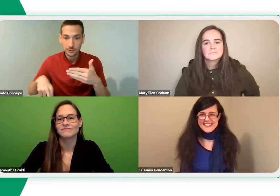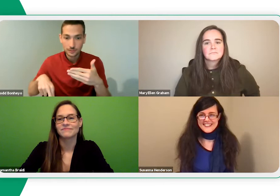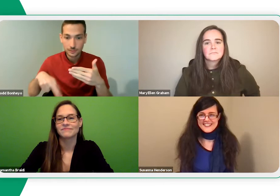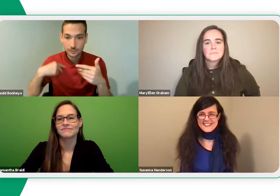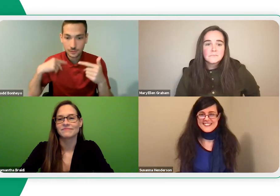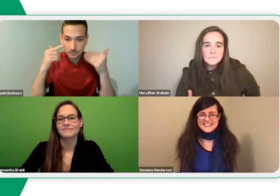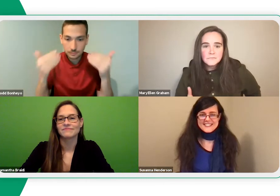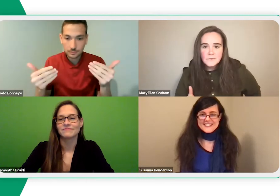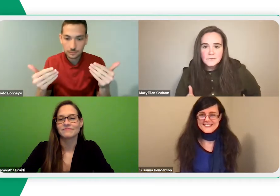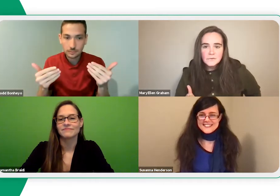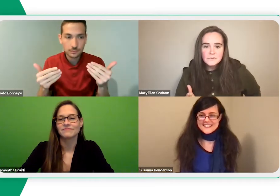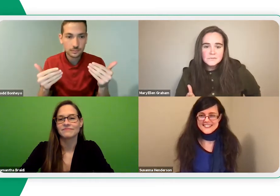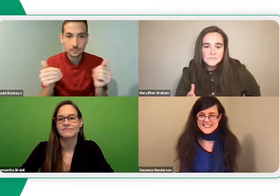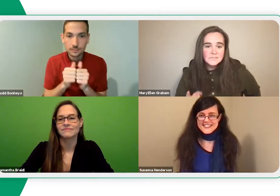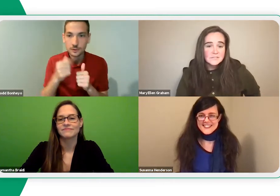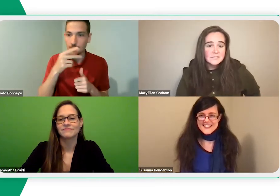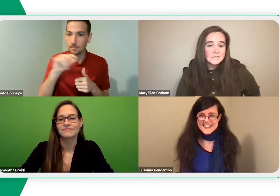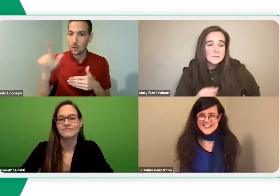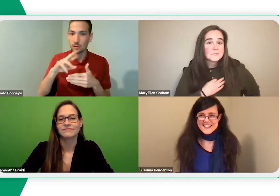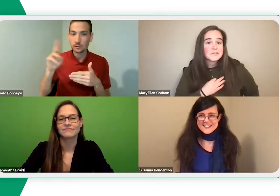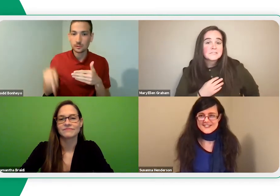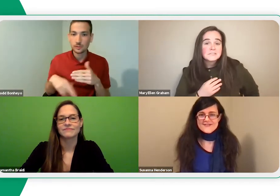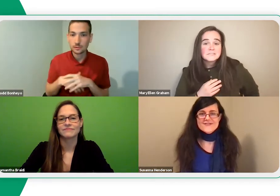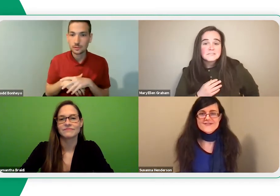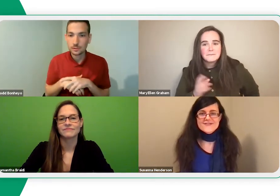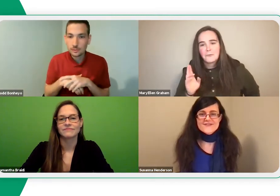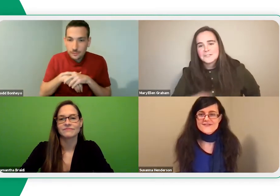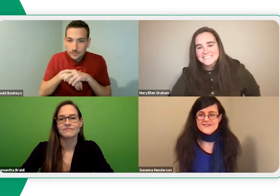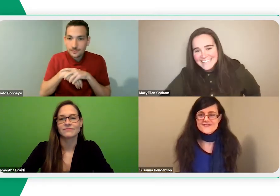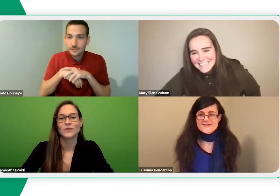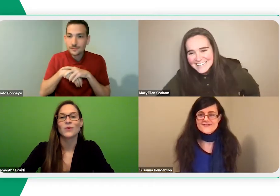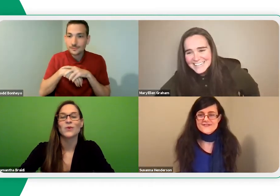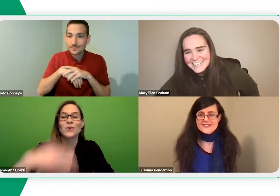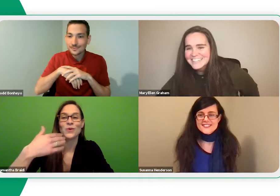teaching. So, do we have those poll results? Let's see if we can show those poll results.